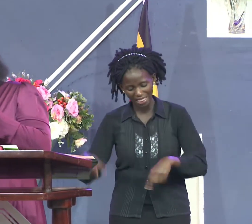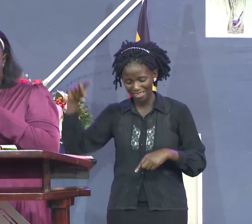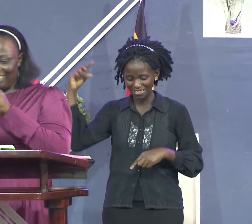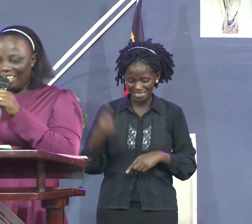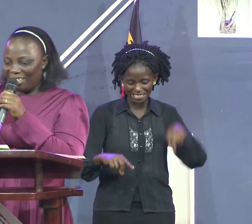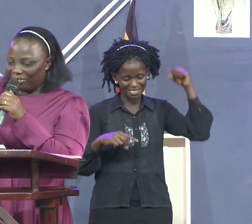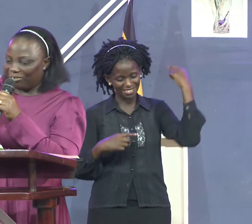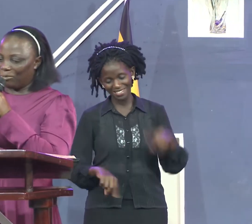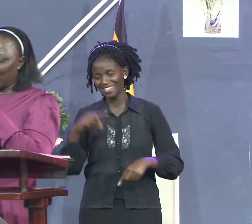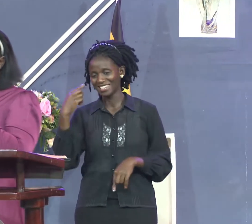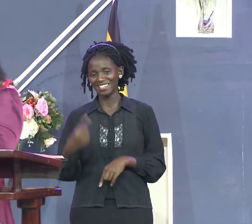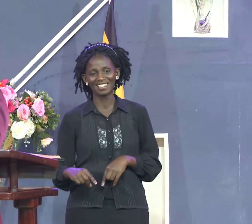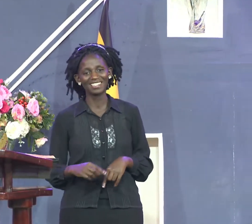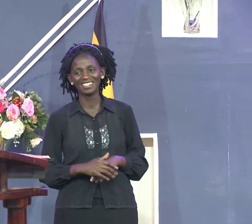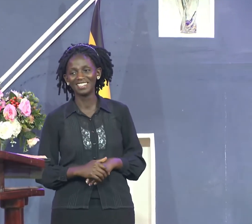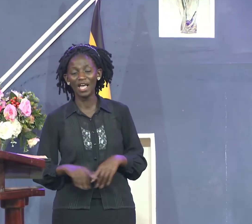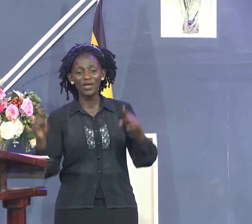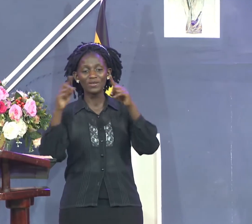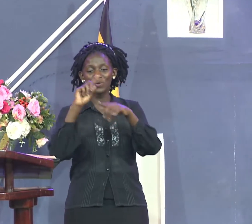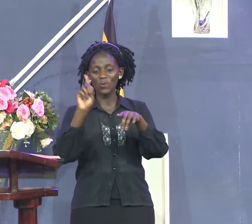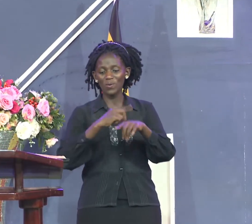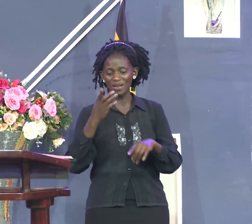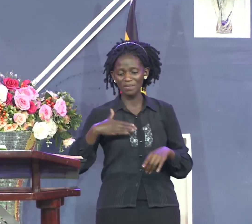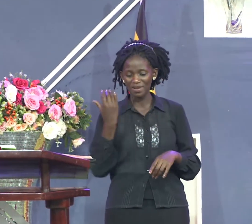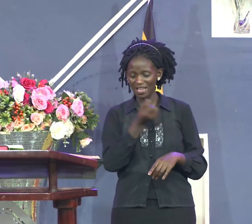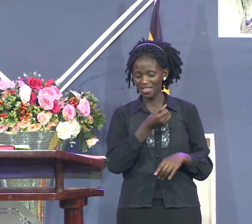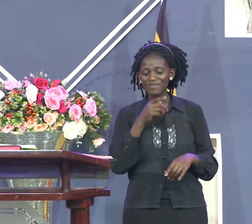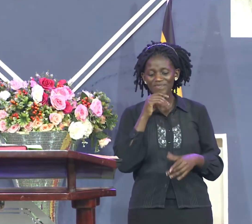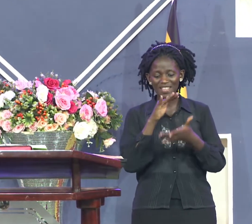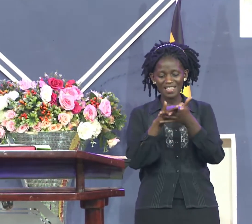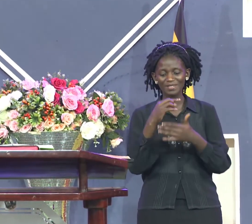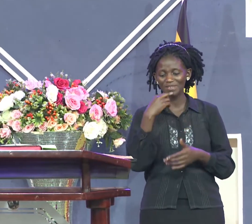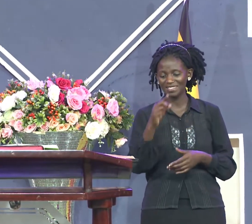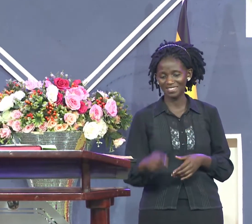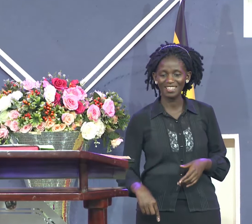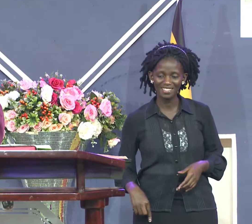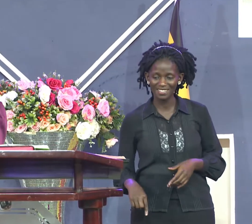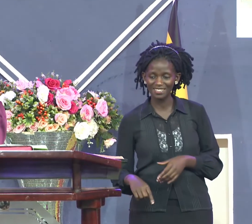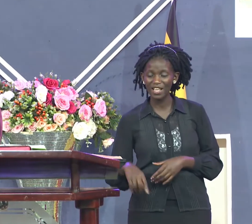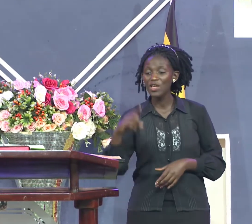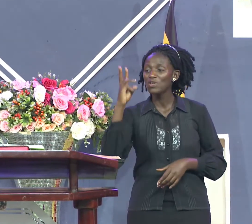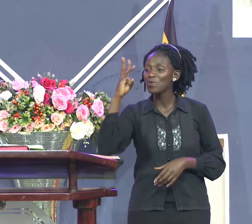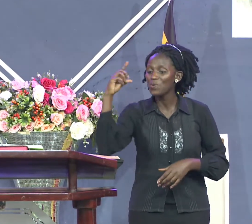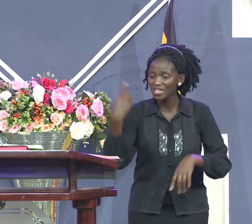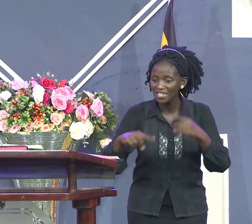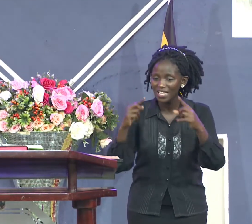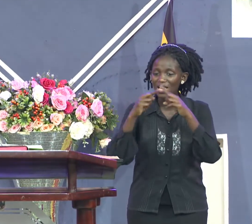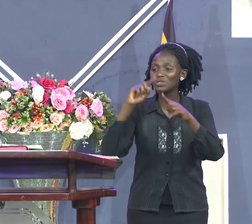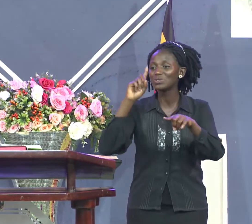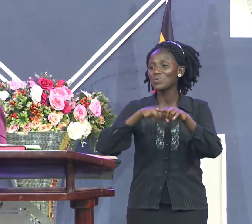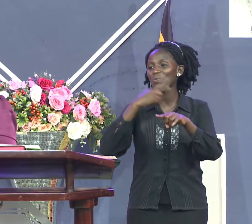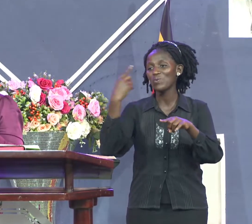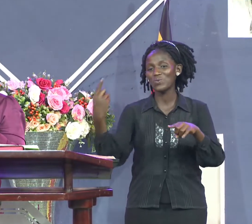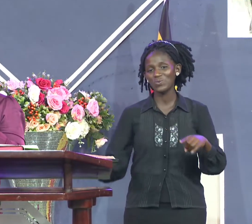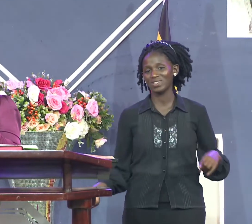I really. So mami wangele yangamba. Until the time my husband told me. Naye ogenda bakuba pakani. But when